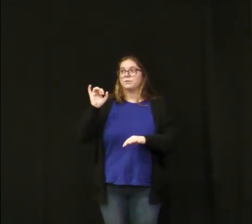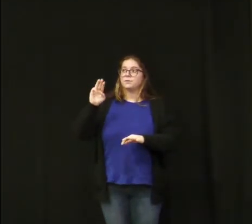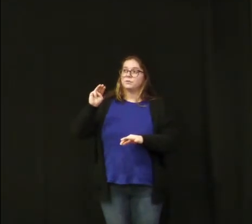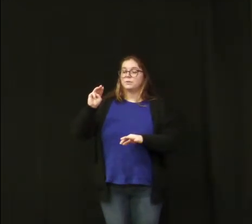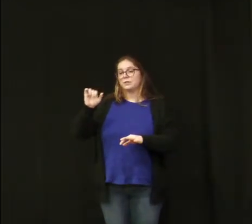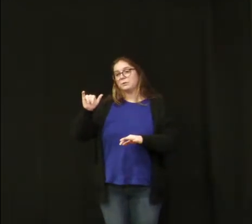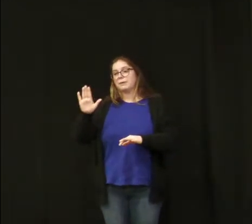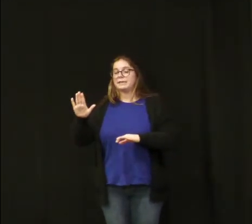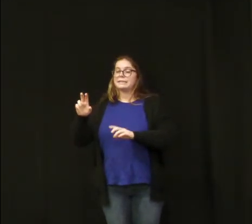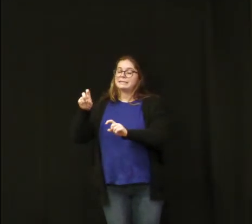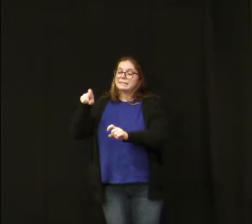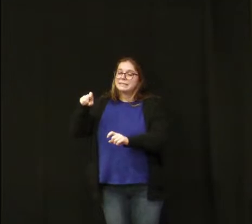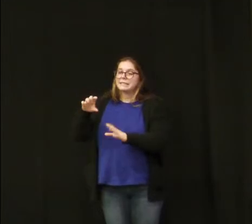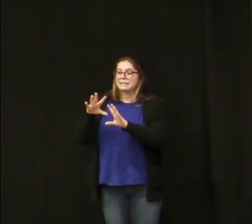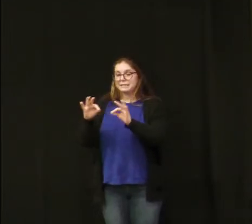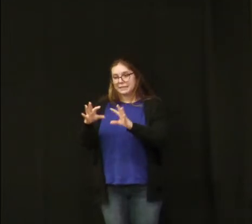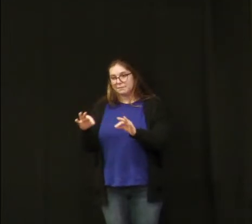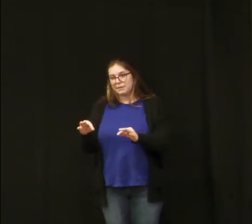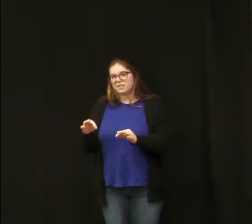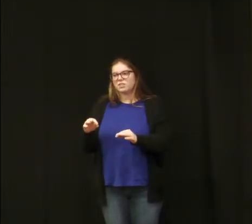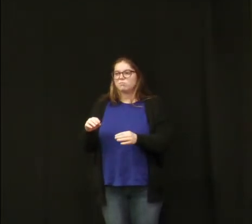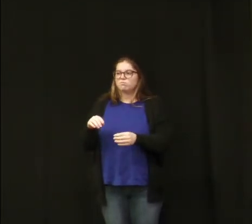orange.